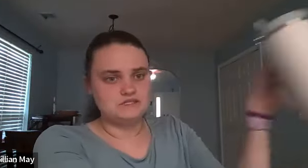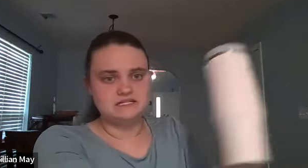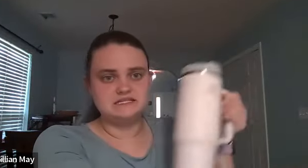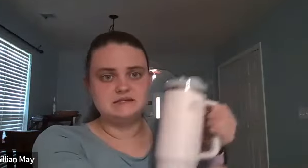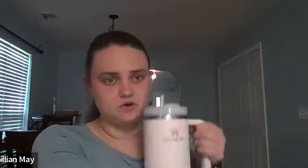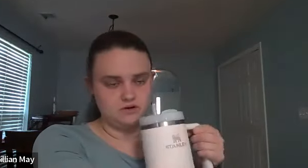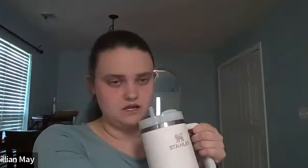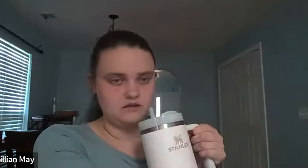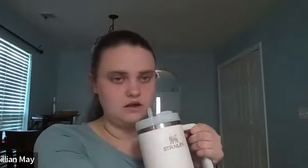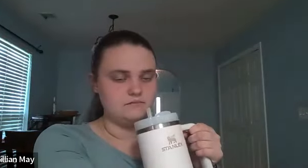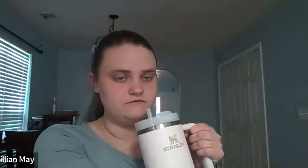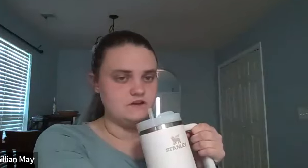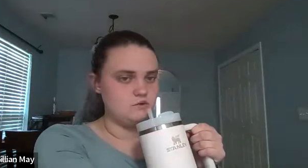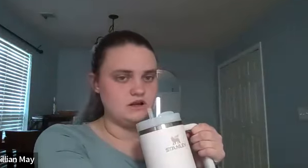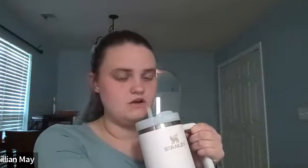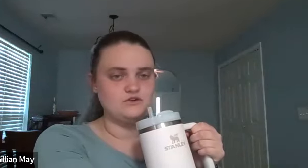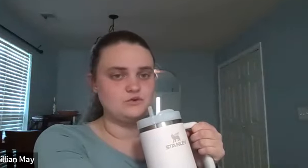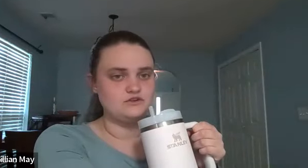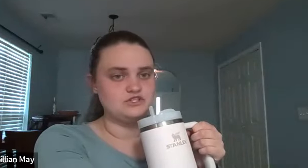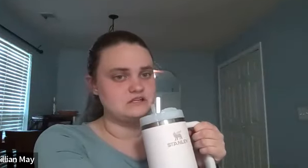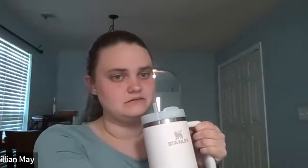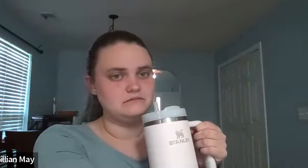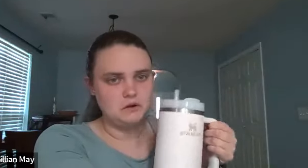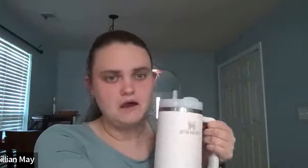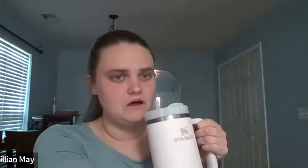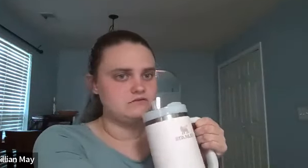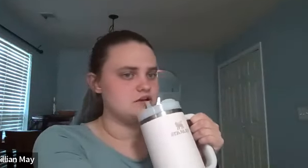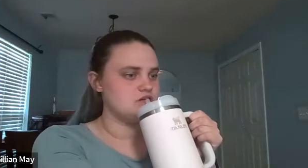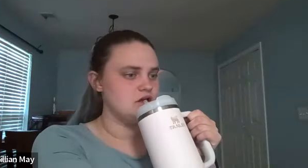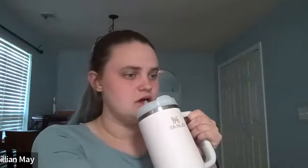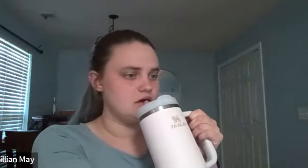like December and February and all those where they're just, have a lot of letters.